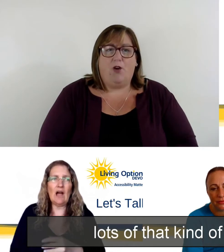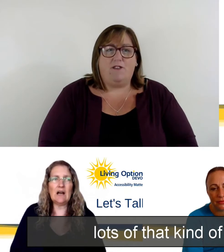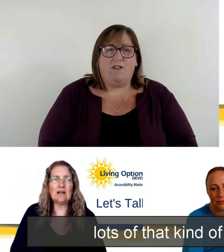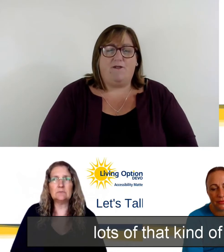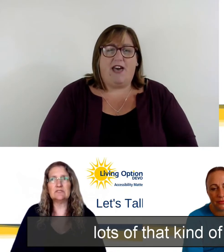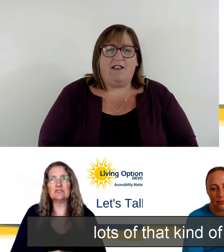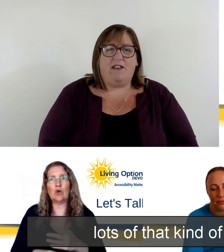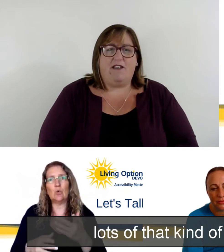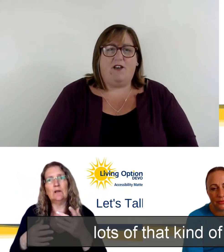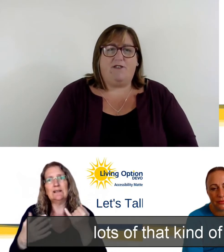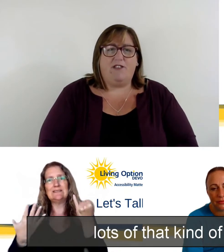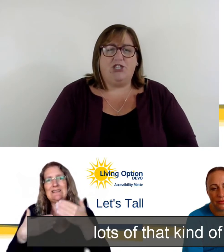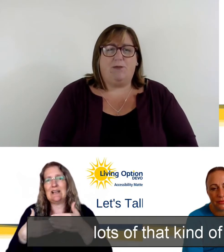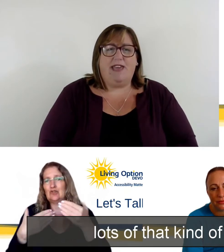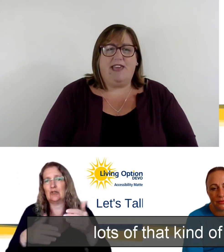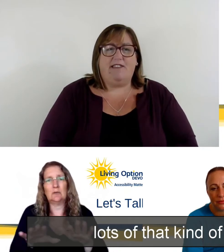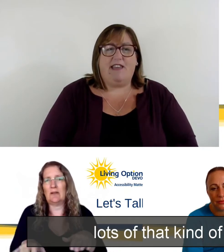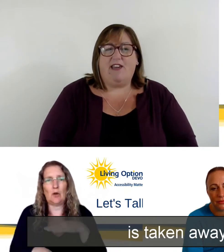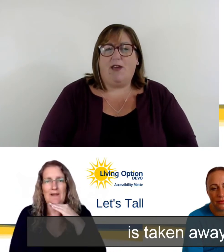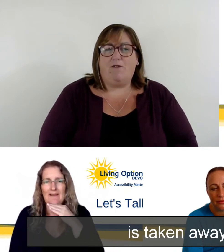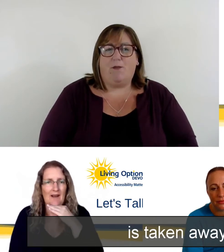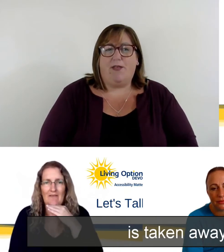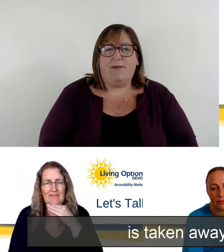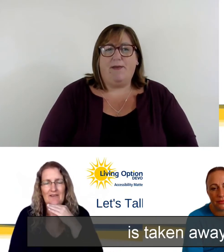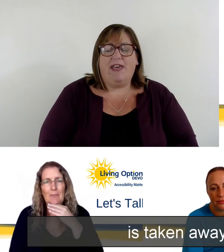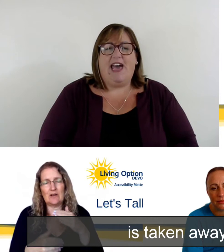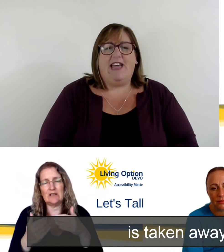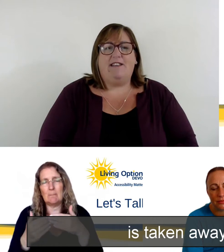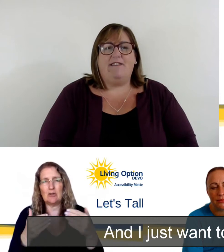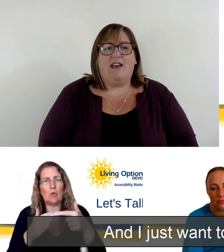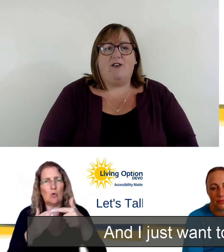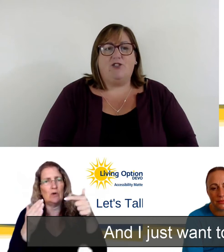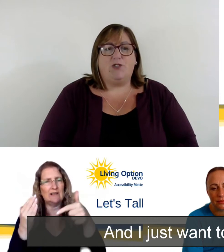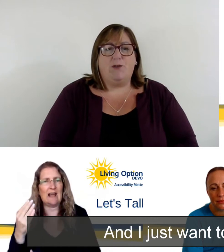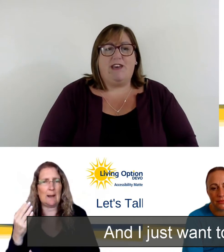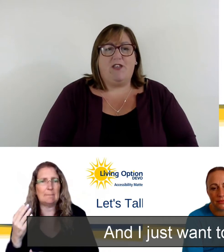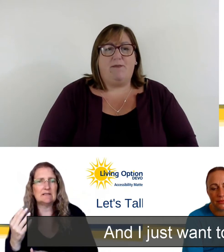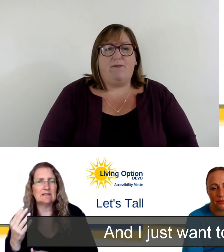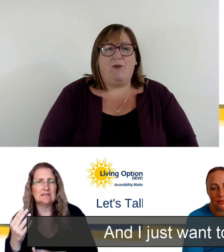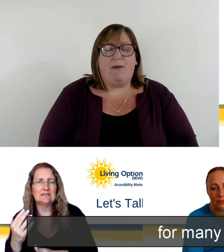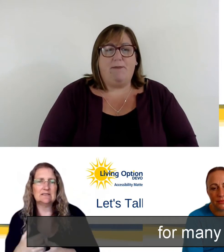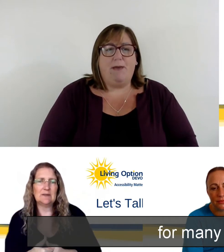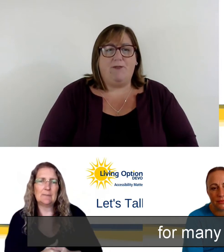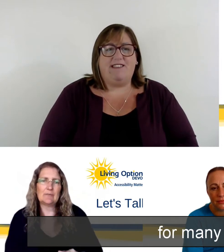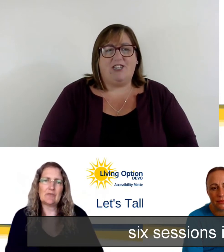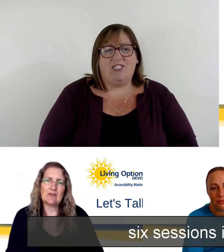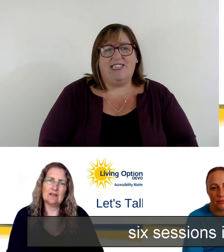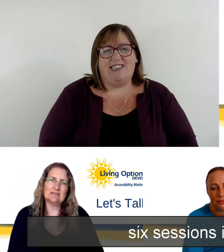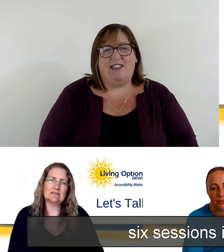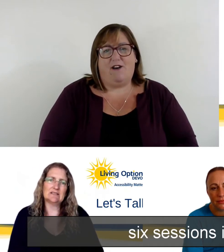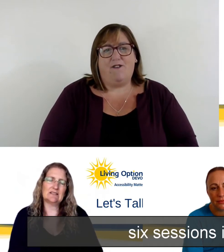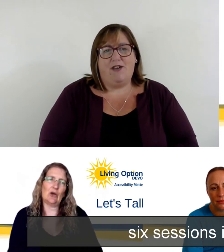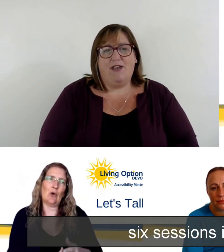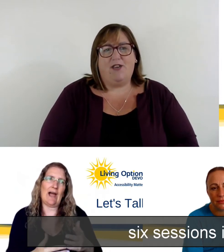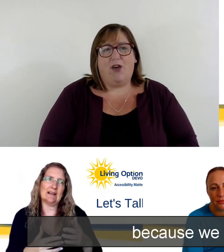up, lots of that kind of decision making is taken away from them. And I just want to point out that for many people, 6 sessions